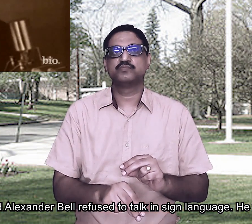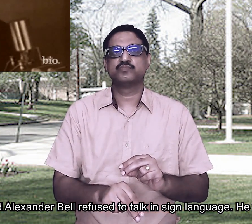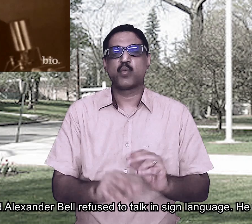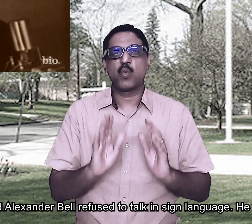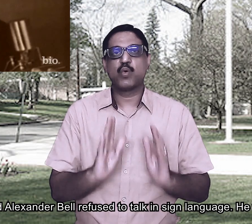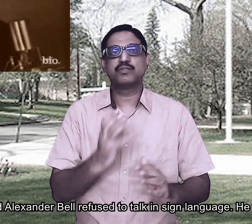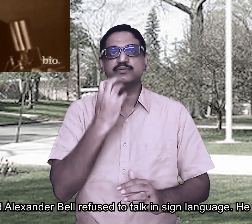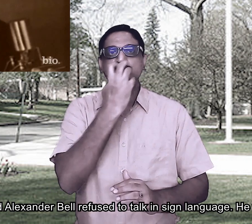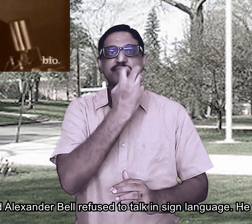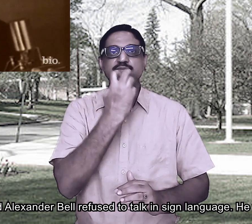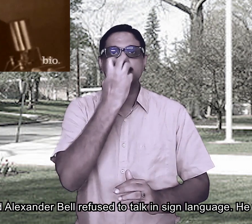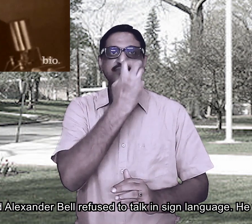strict.